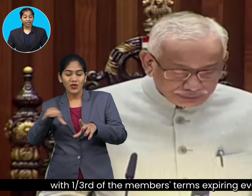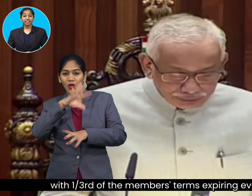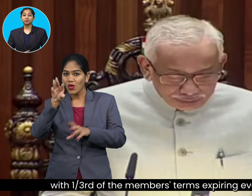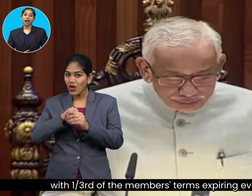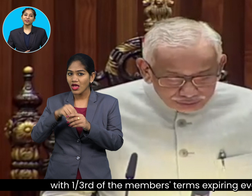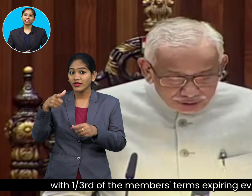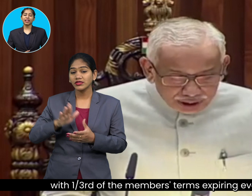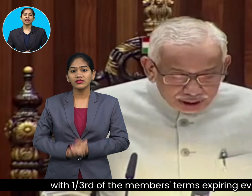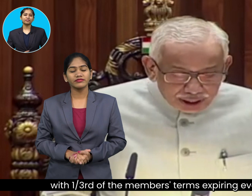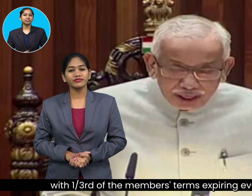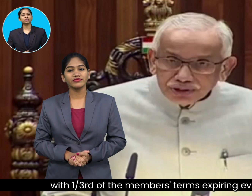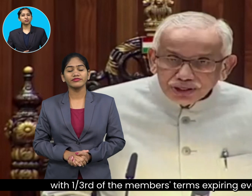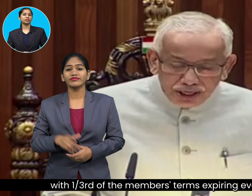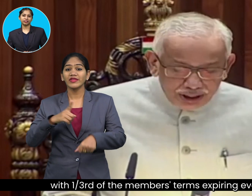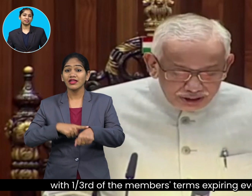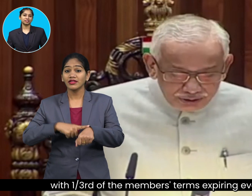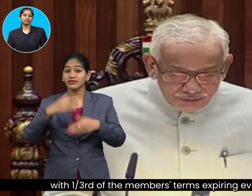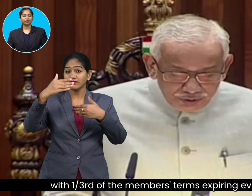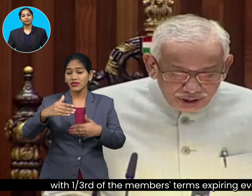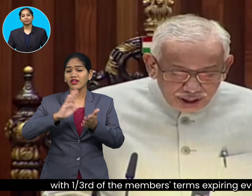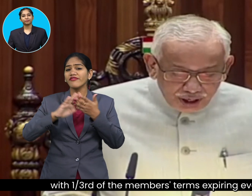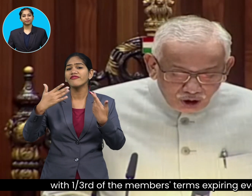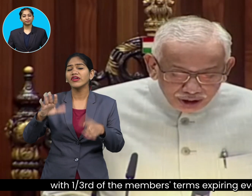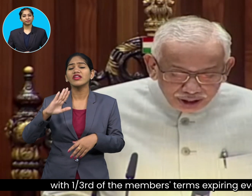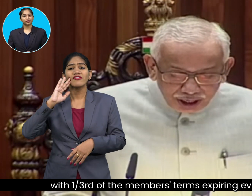terms expiring every 2 years.